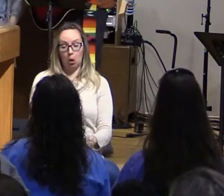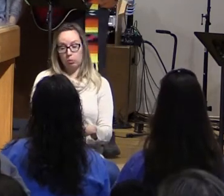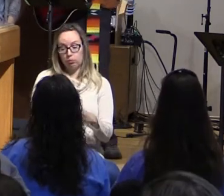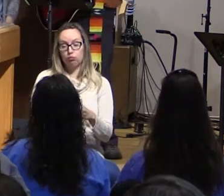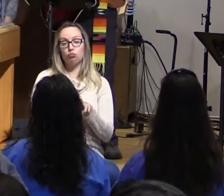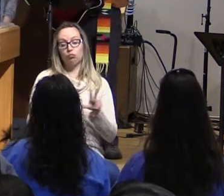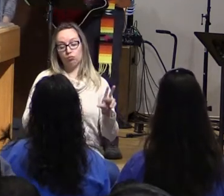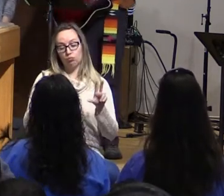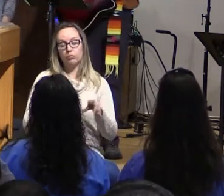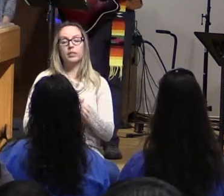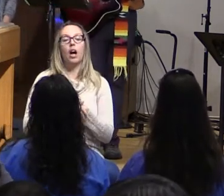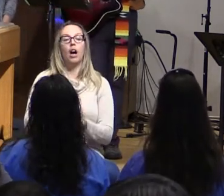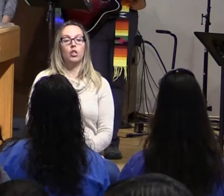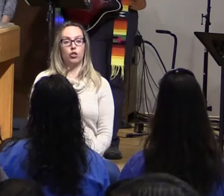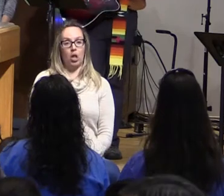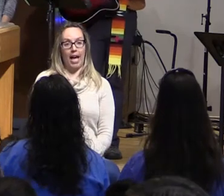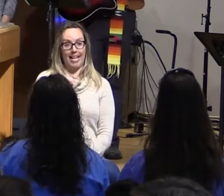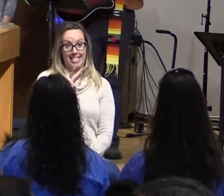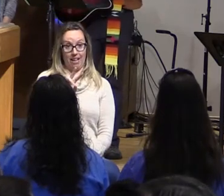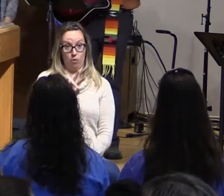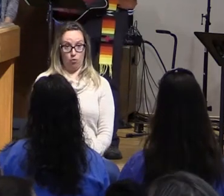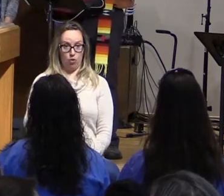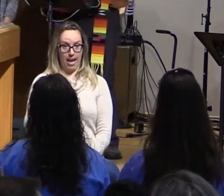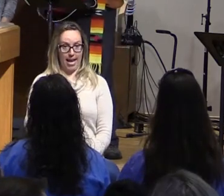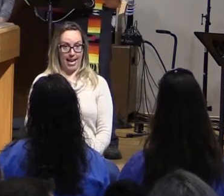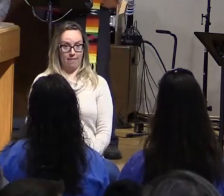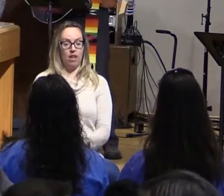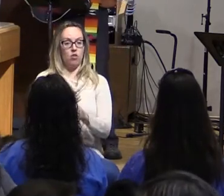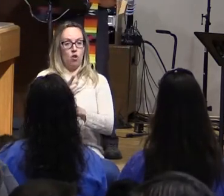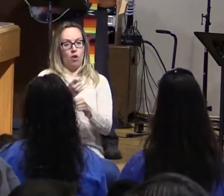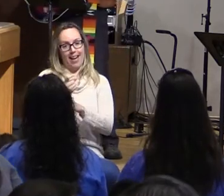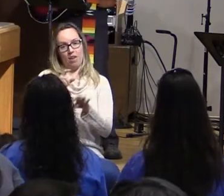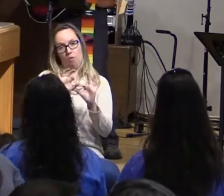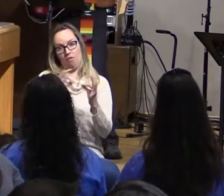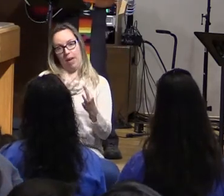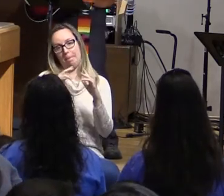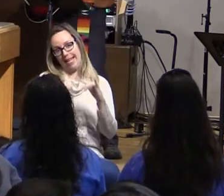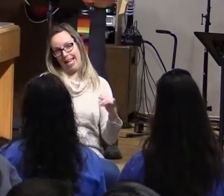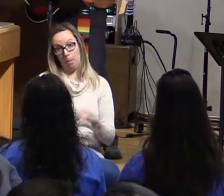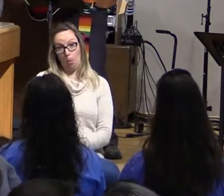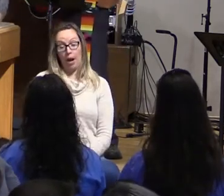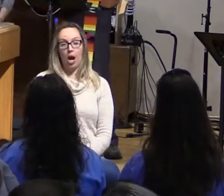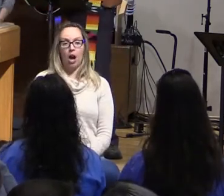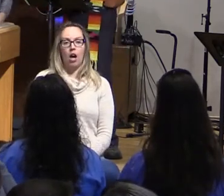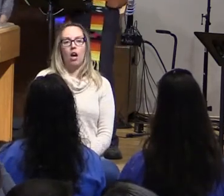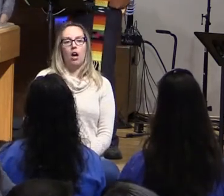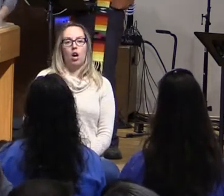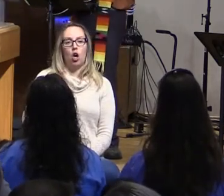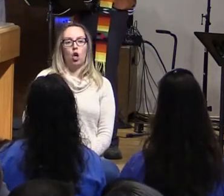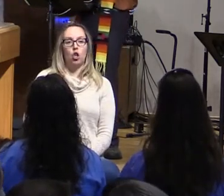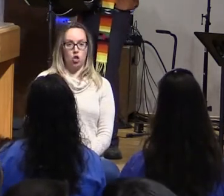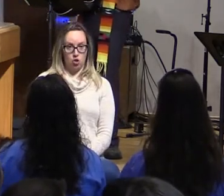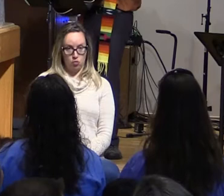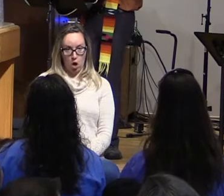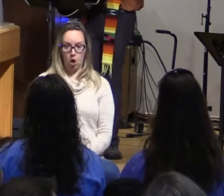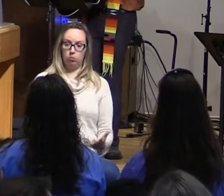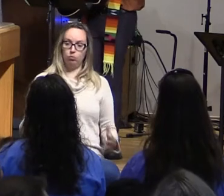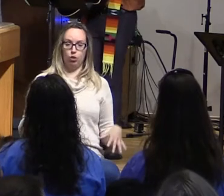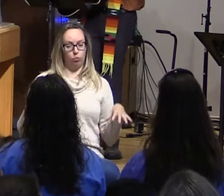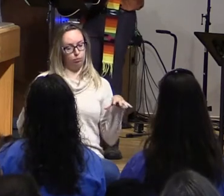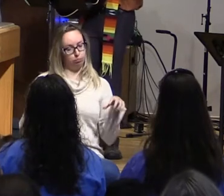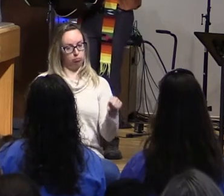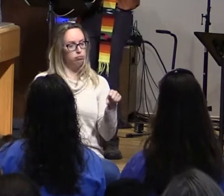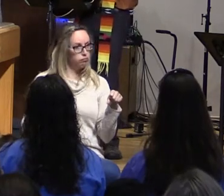July 7th through 9th is our annual family camp out at Eklutna Lake. We reserve the big group